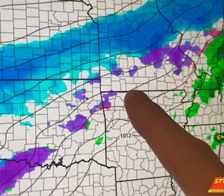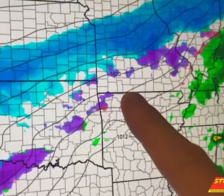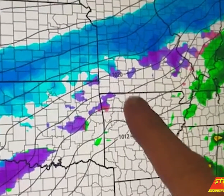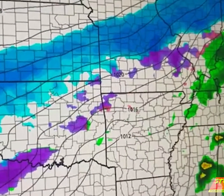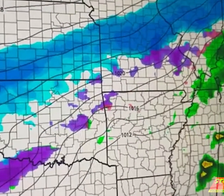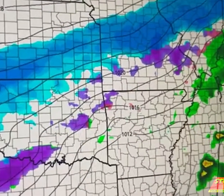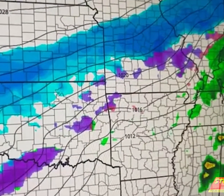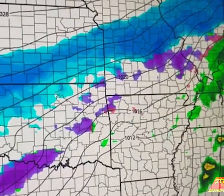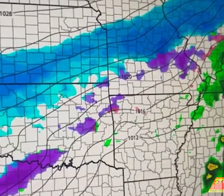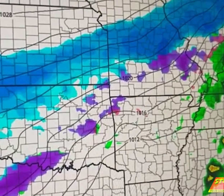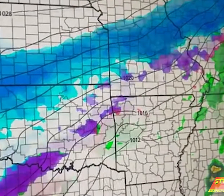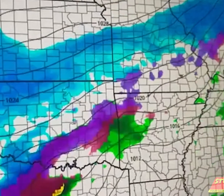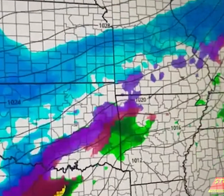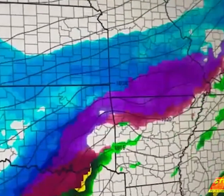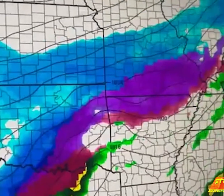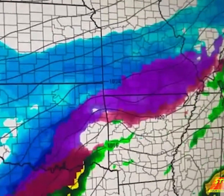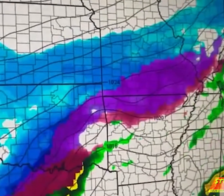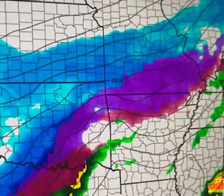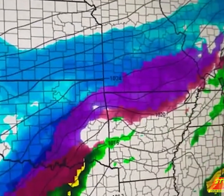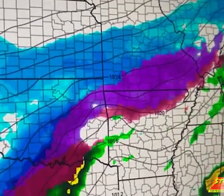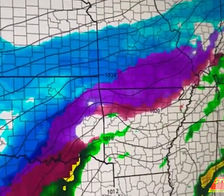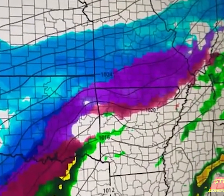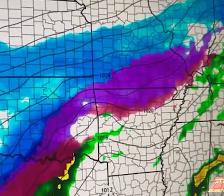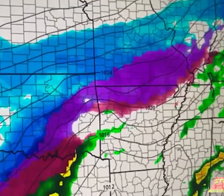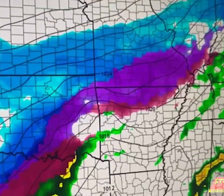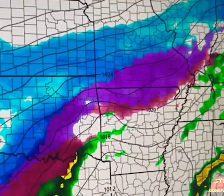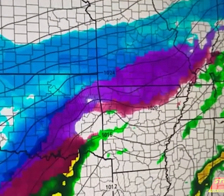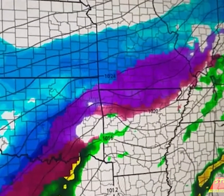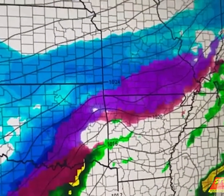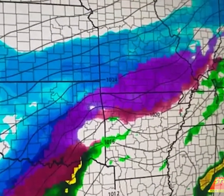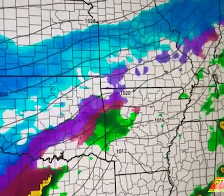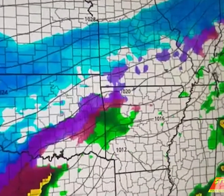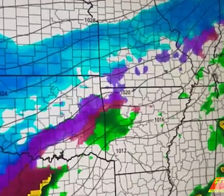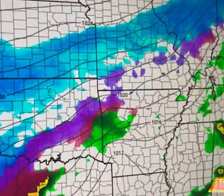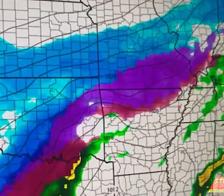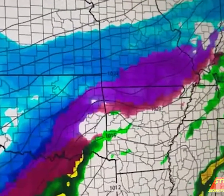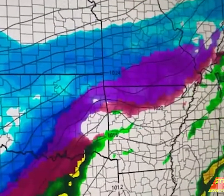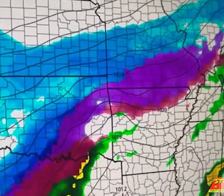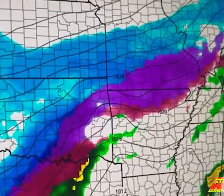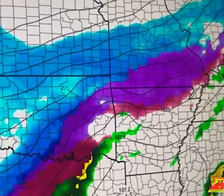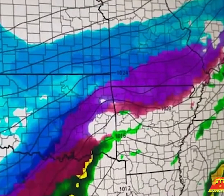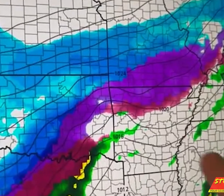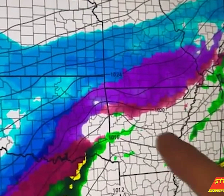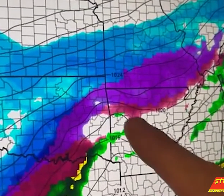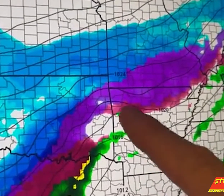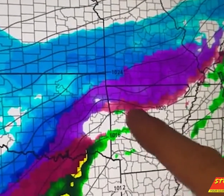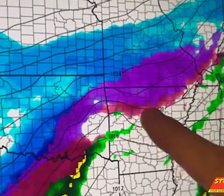There's Branson. Let's see, but there's the sleet, okay? Freezing rain is the red.